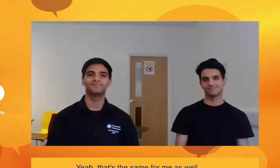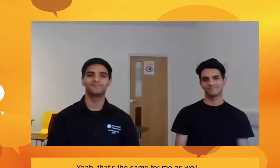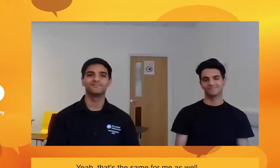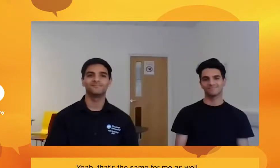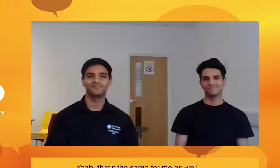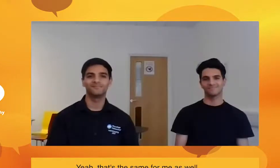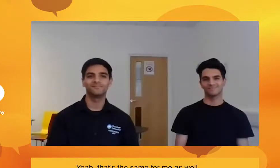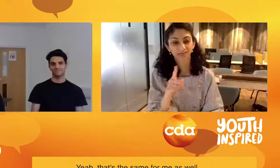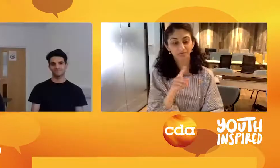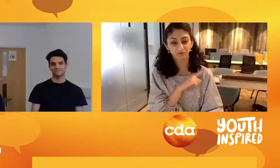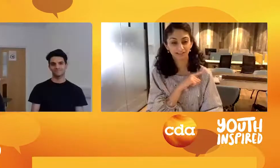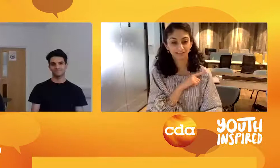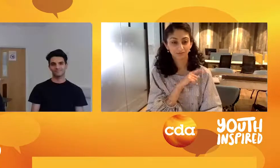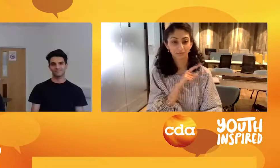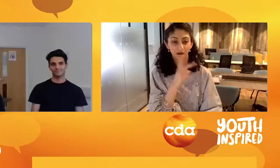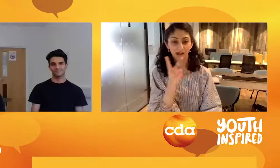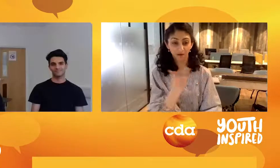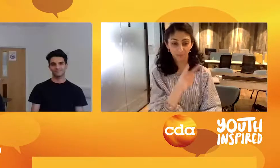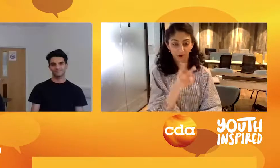Yeah, that's the same for me as well.